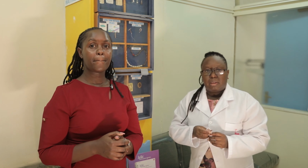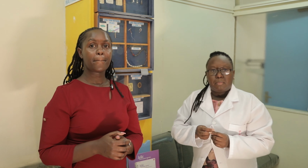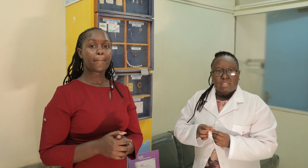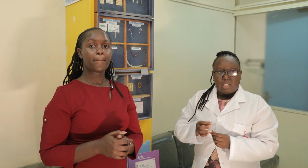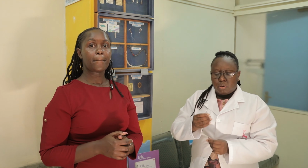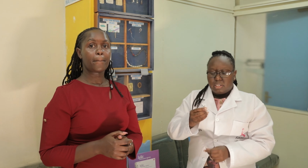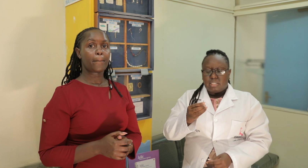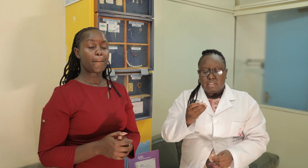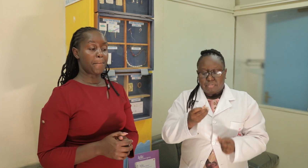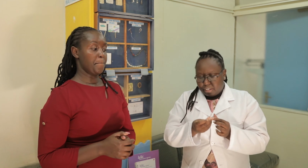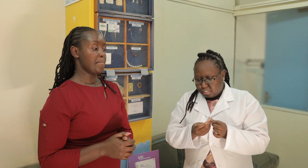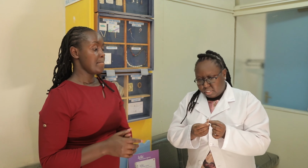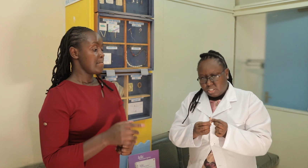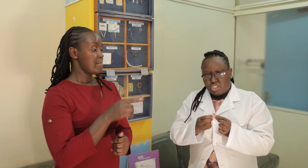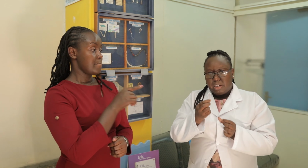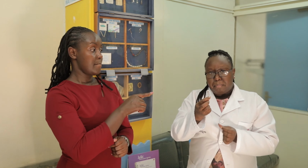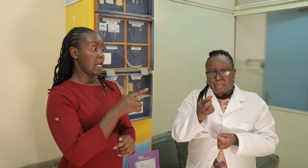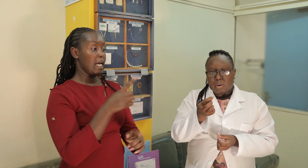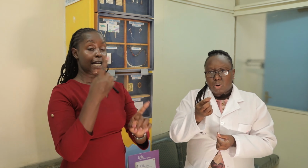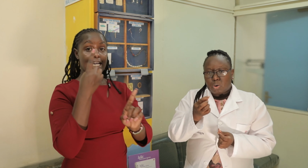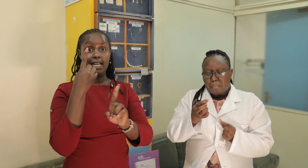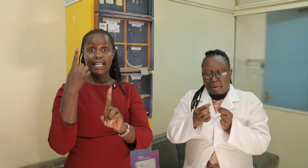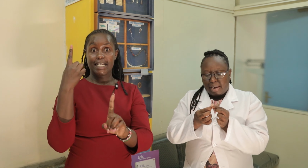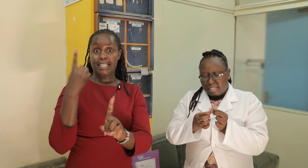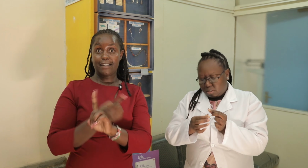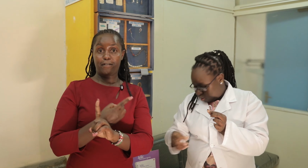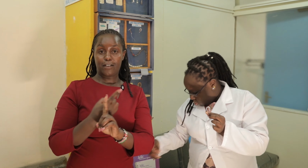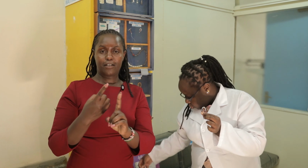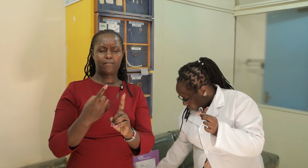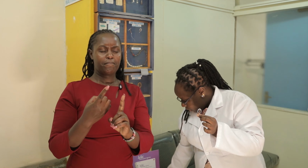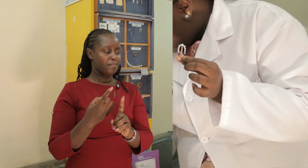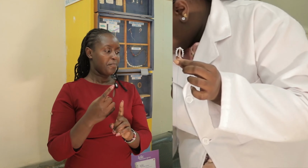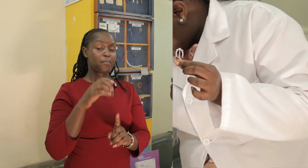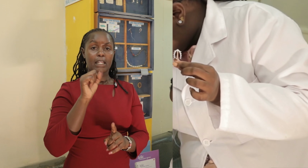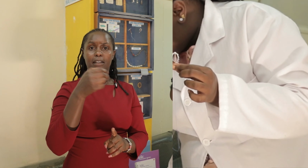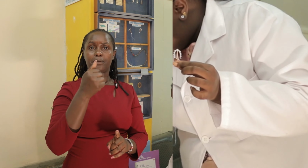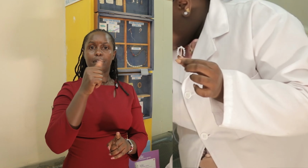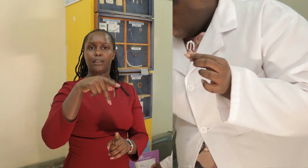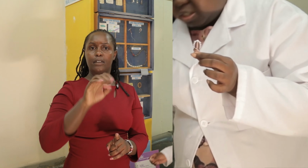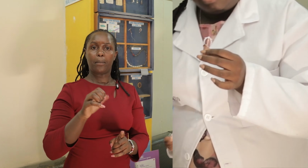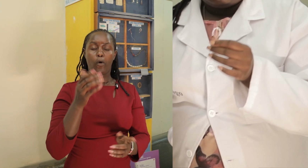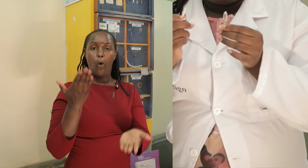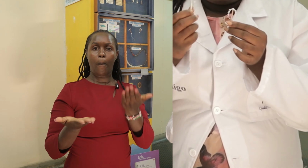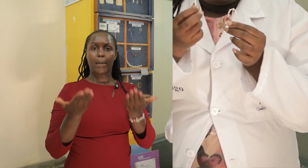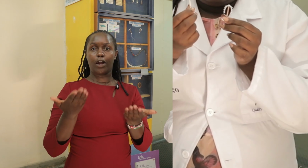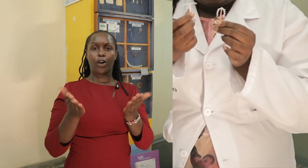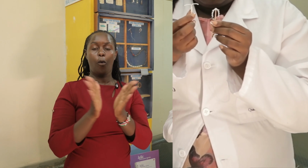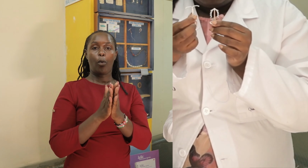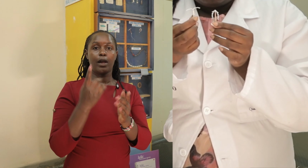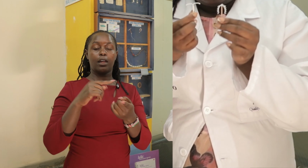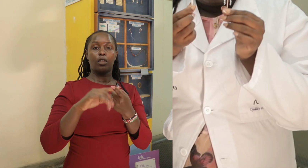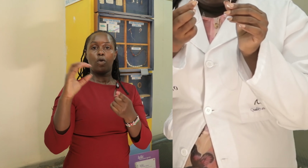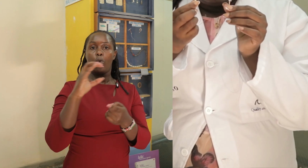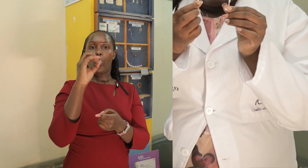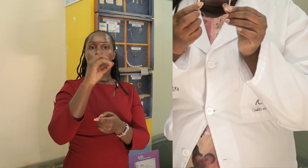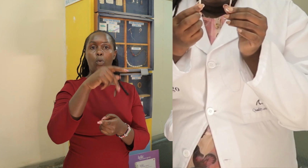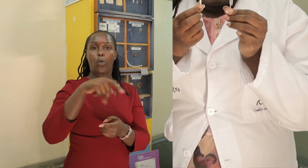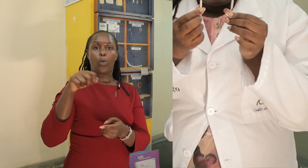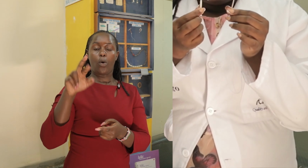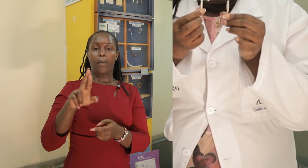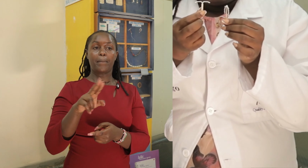So the multi-load is different in shape compared to the copper T or the Mirena. It's